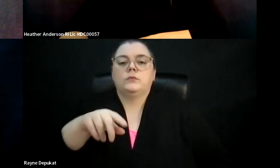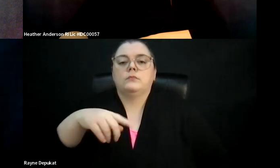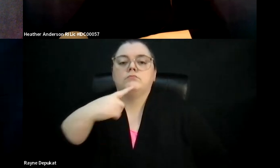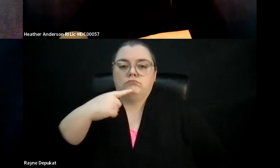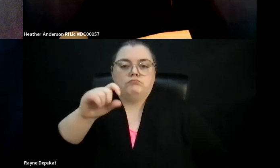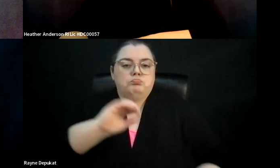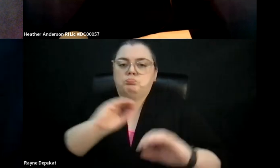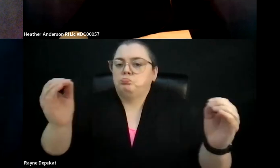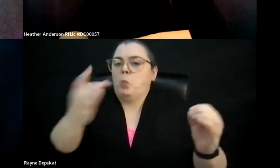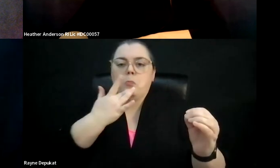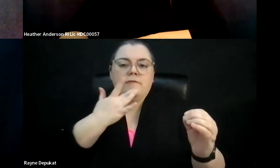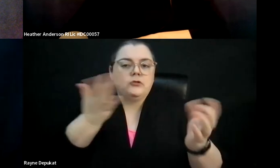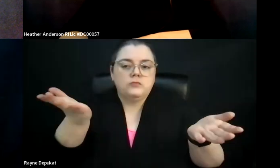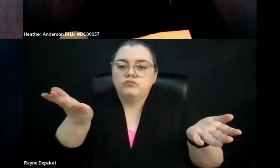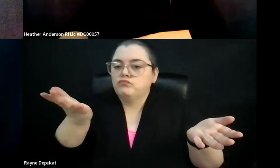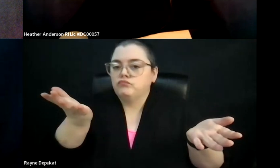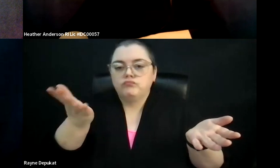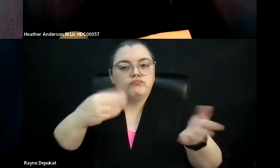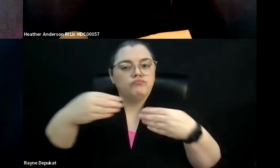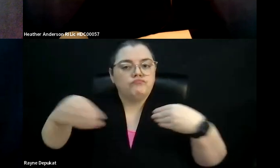Okay, I see Drew said no preference.